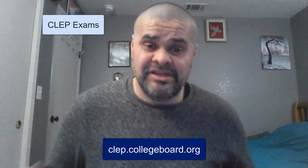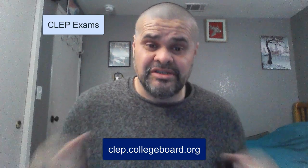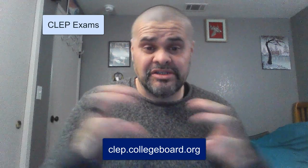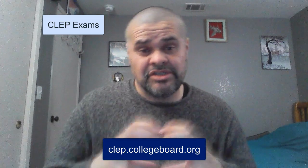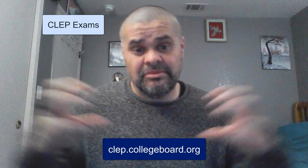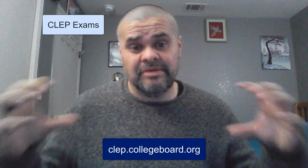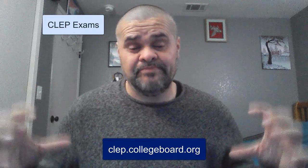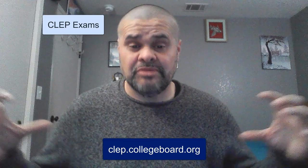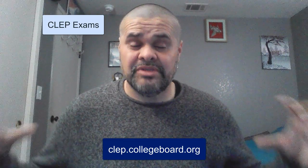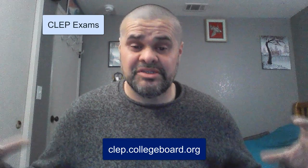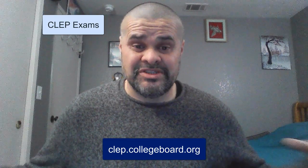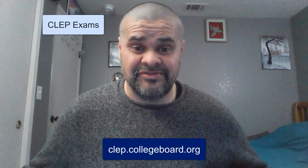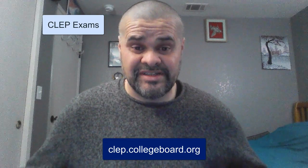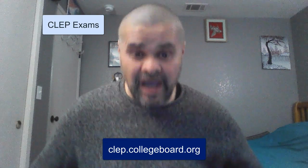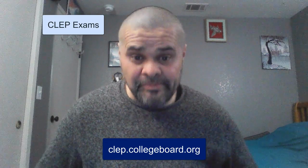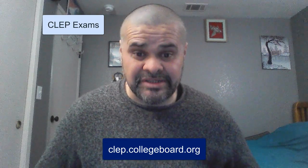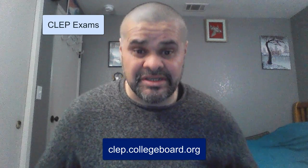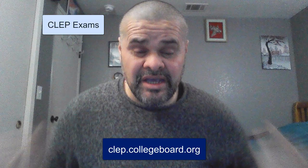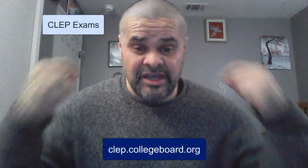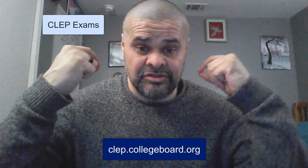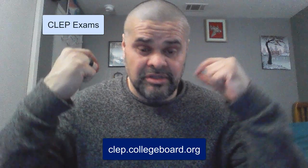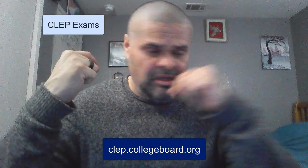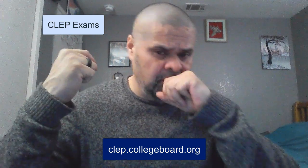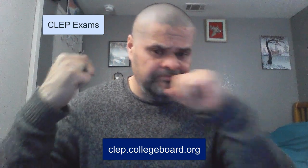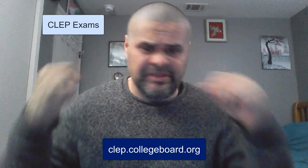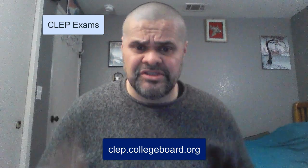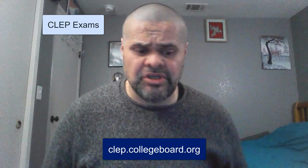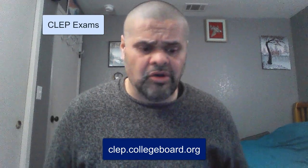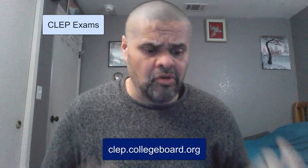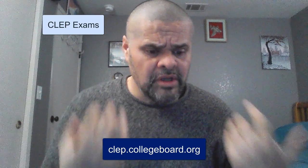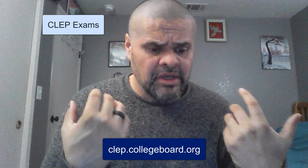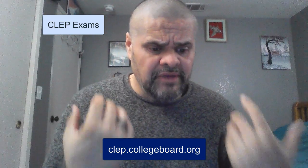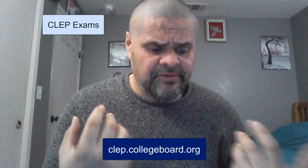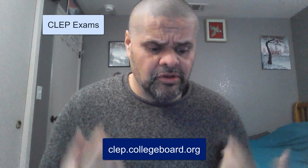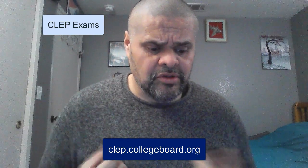education and some of the specific topics. And, and so if you go to